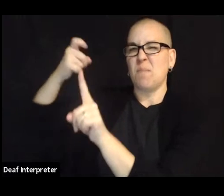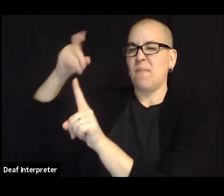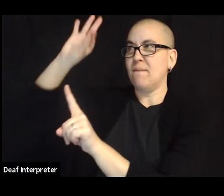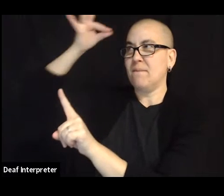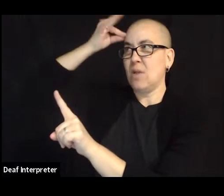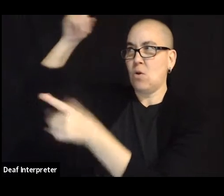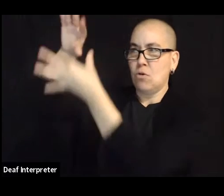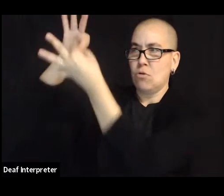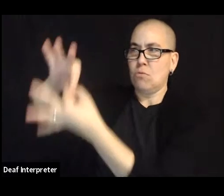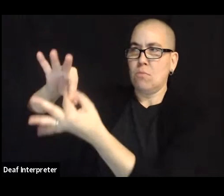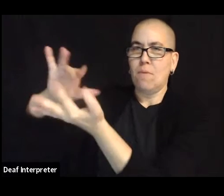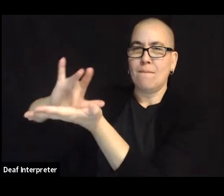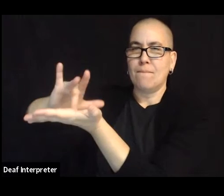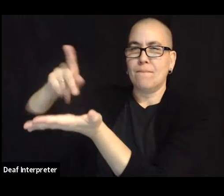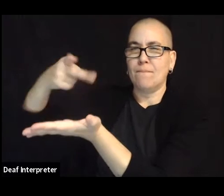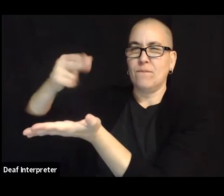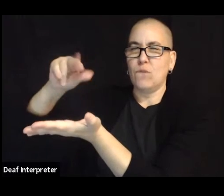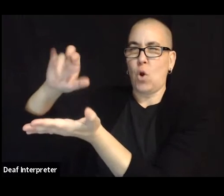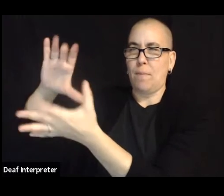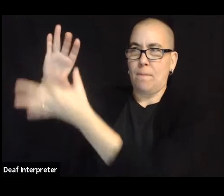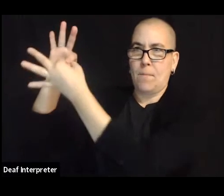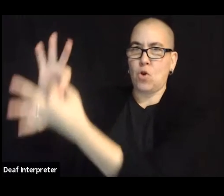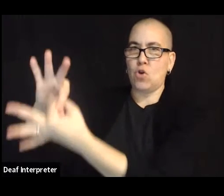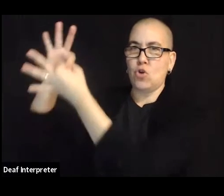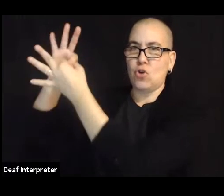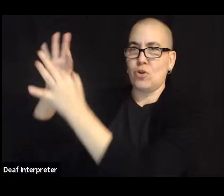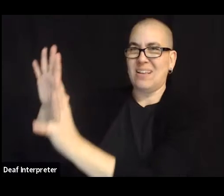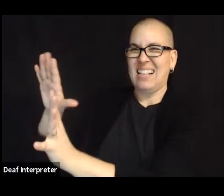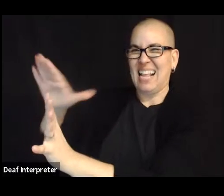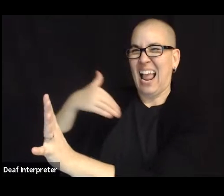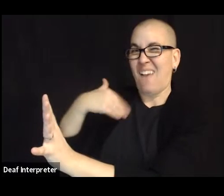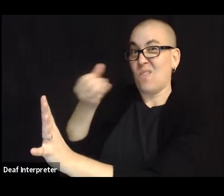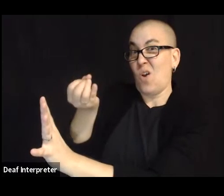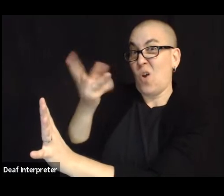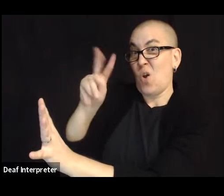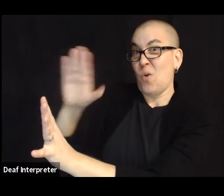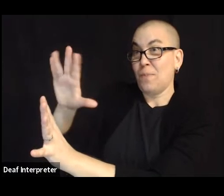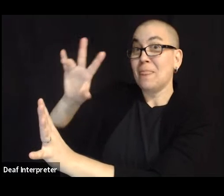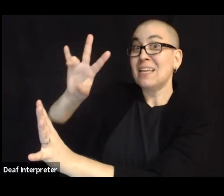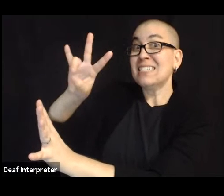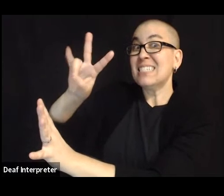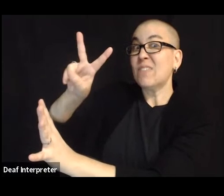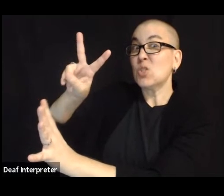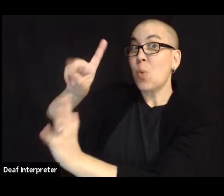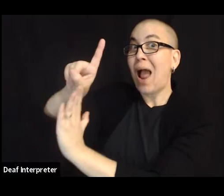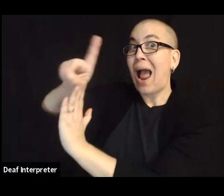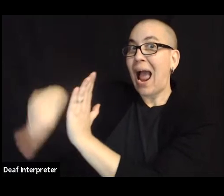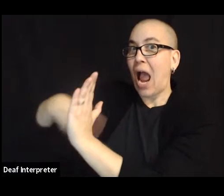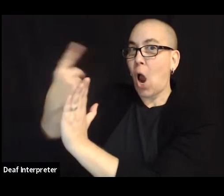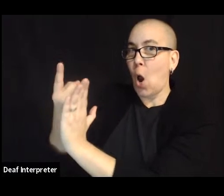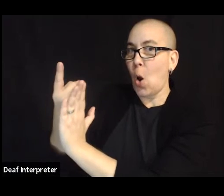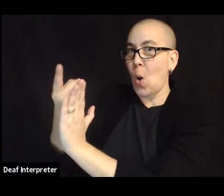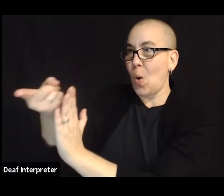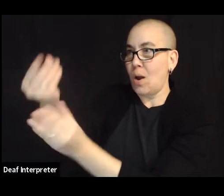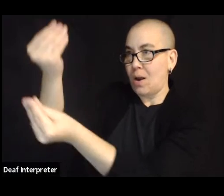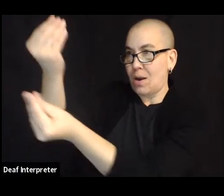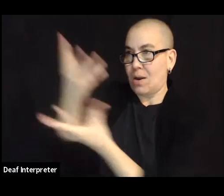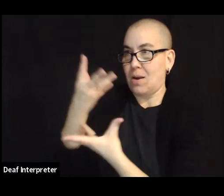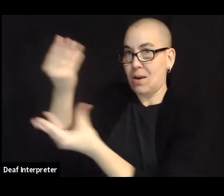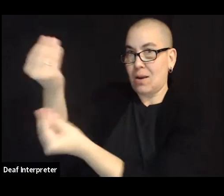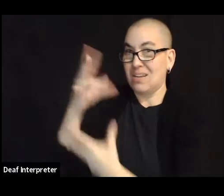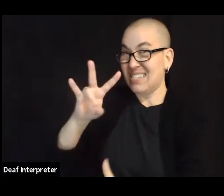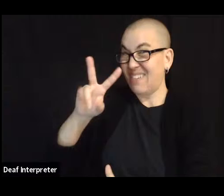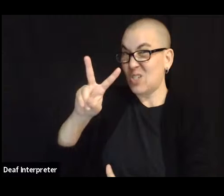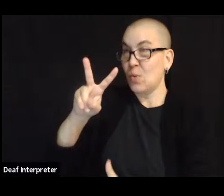in that program have 72 hours to get their information to us, which is longer. It's part of their contract with the